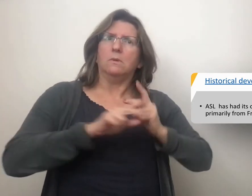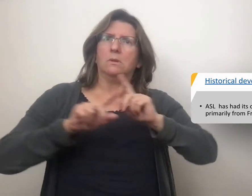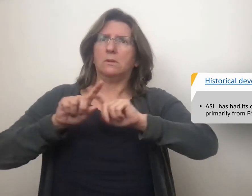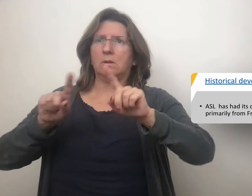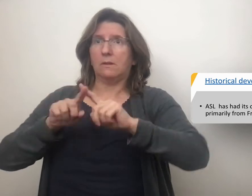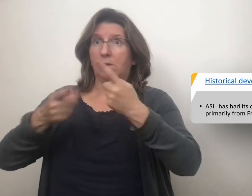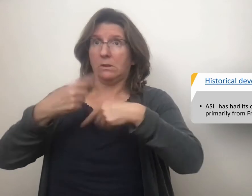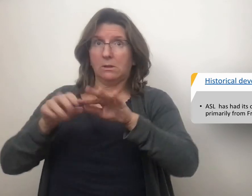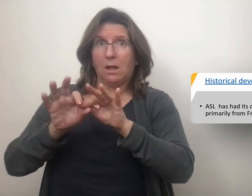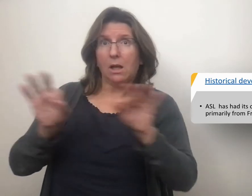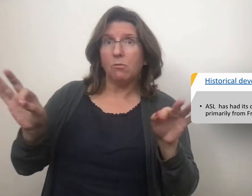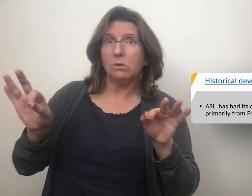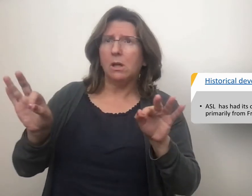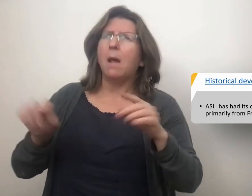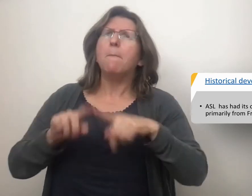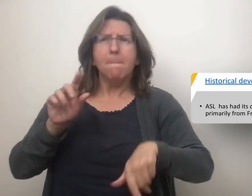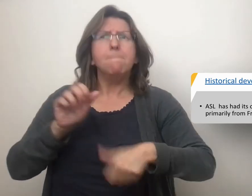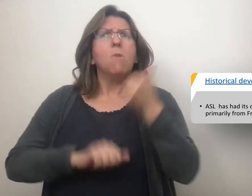but mainly from French Sign Language.